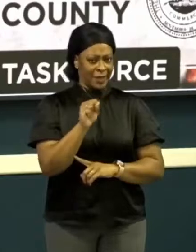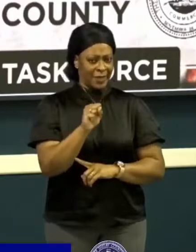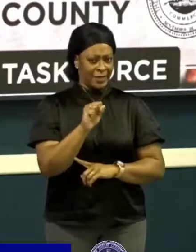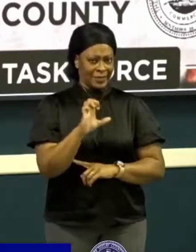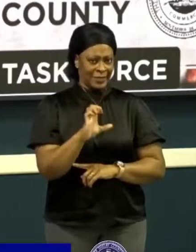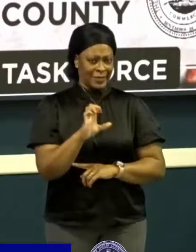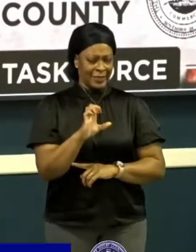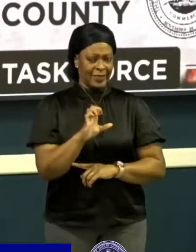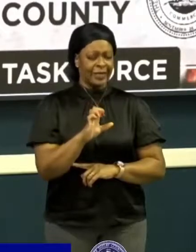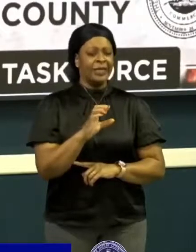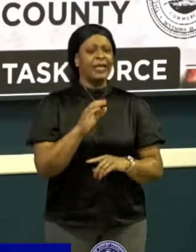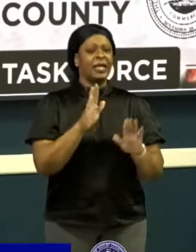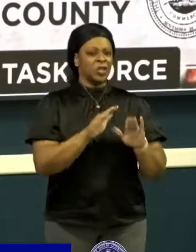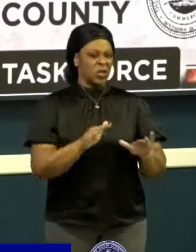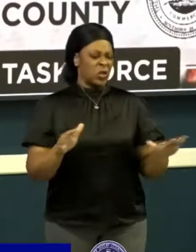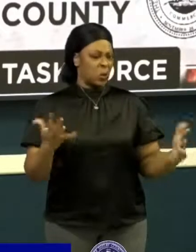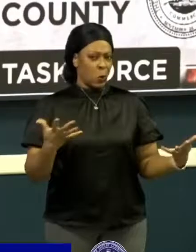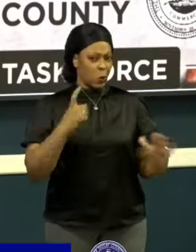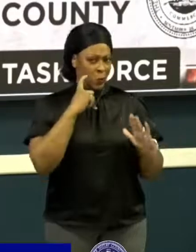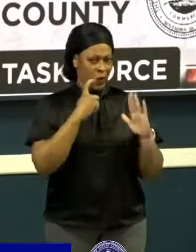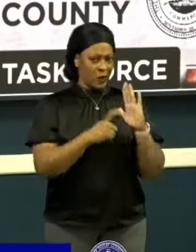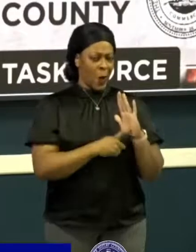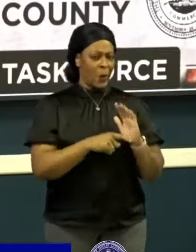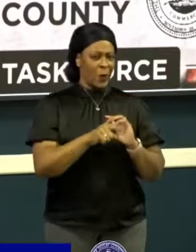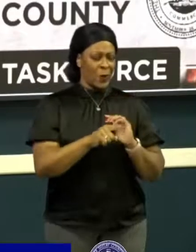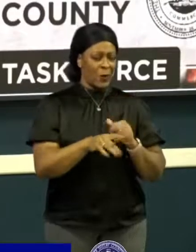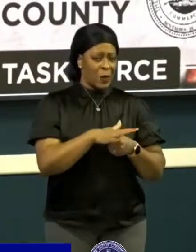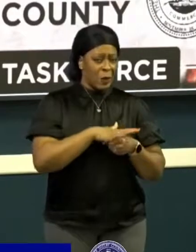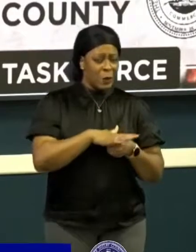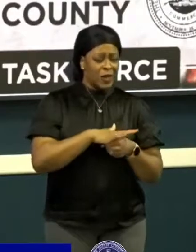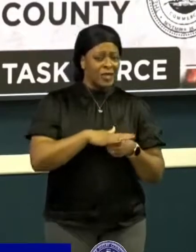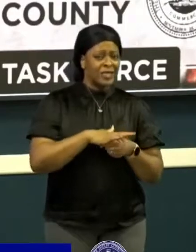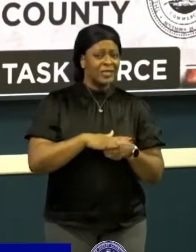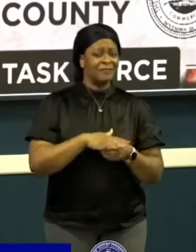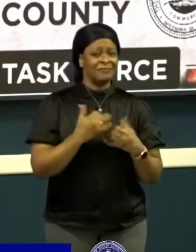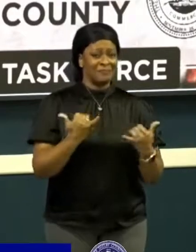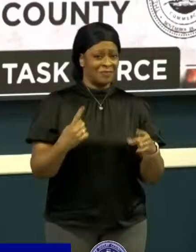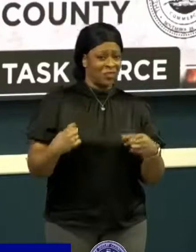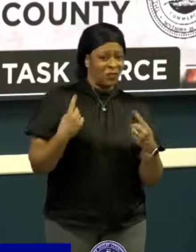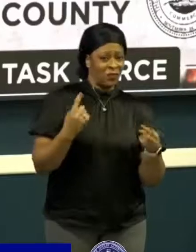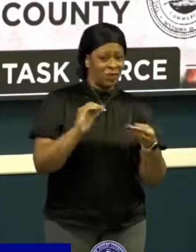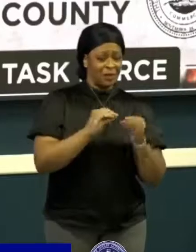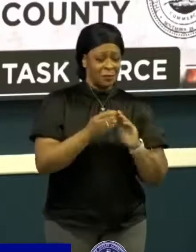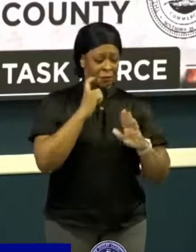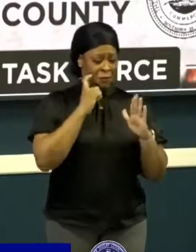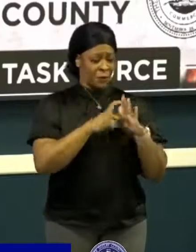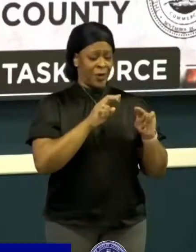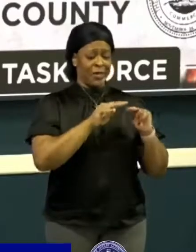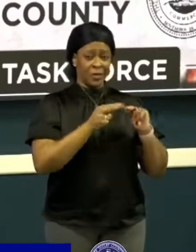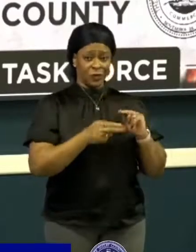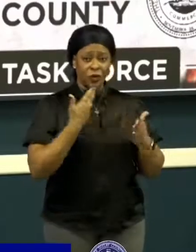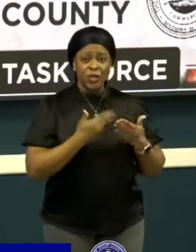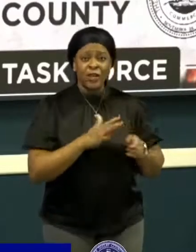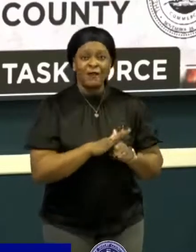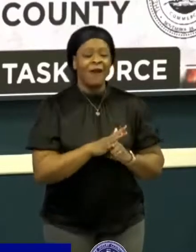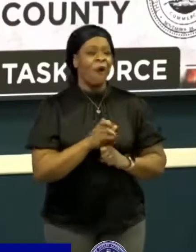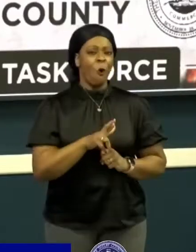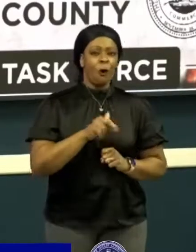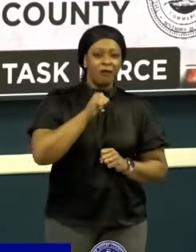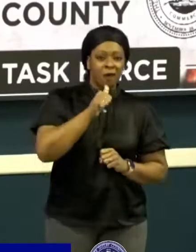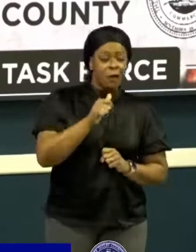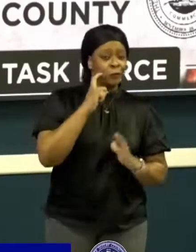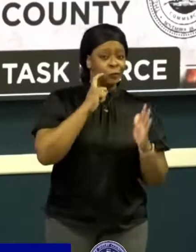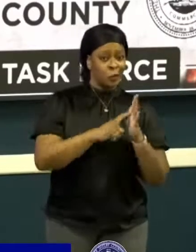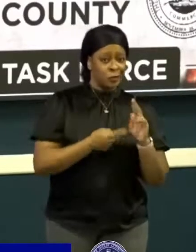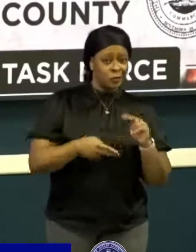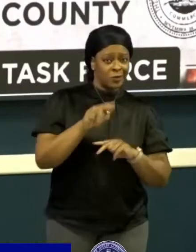MIS-C in children? What are we seeing locally these days? Have the numbers decreased enough, or have we seen an